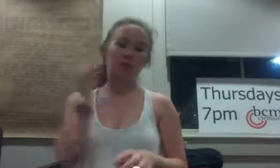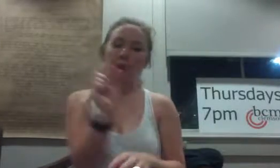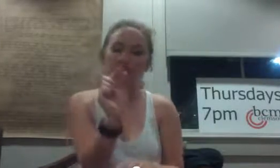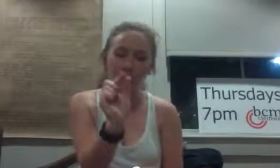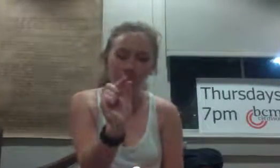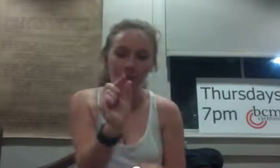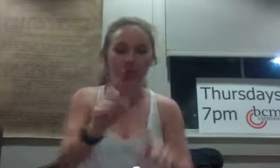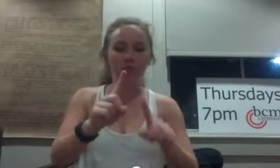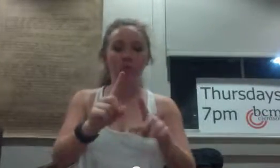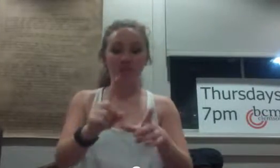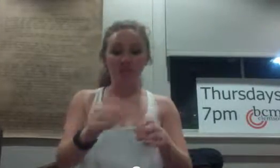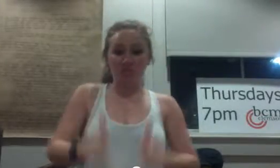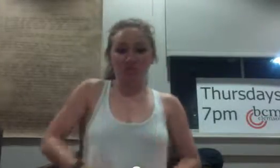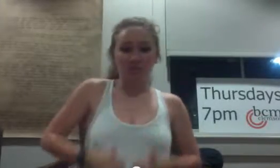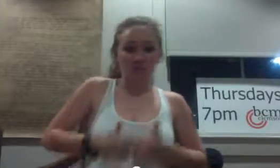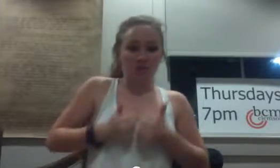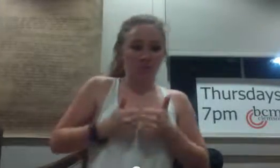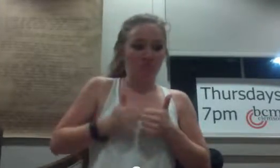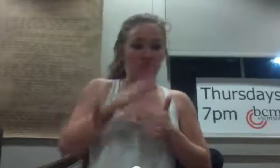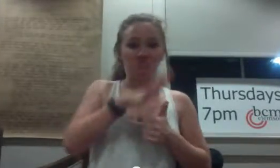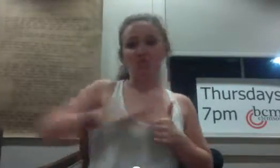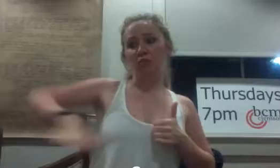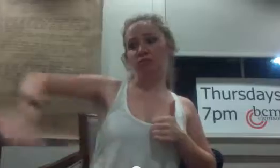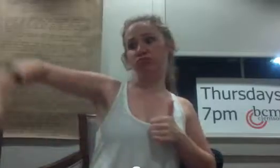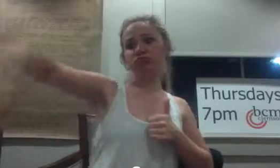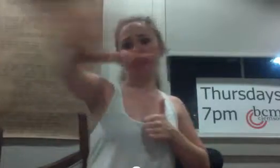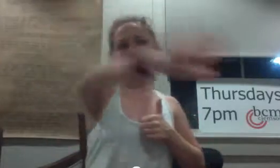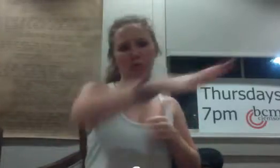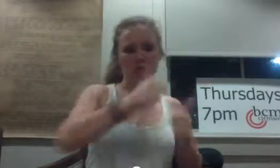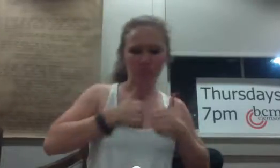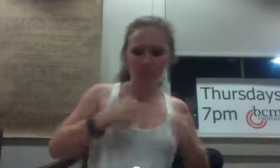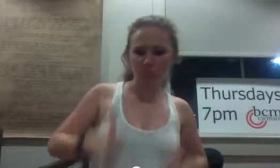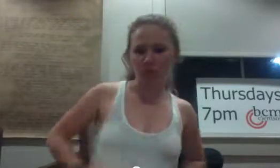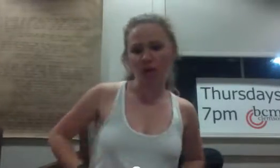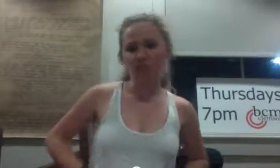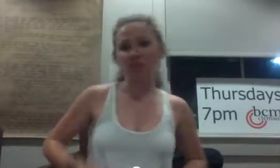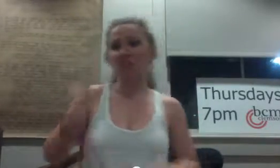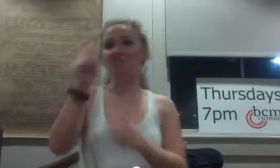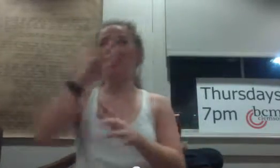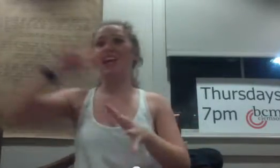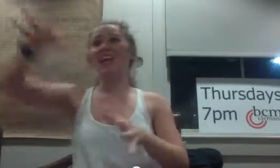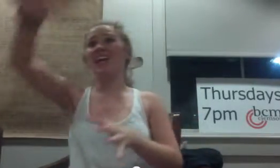there's a lot of bacteria in the world. They're very small and can live anywhere.